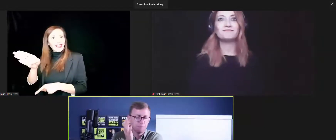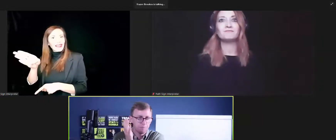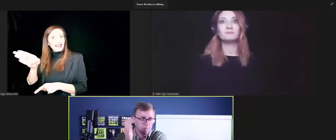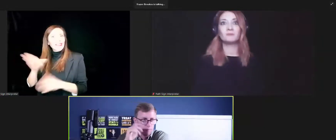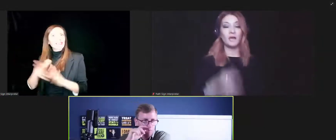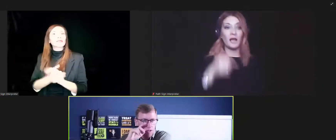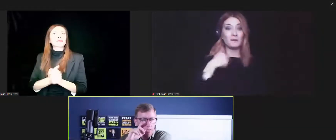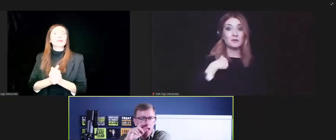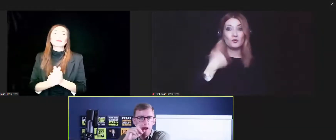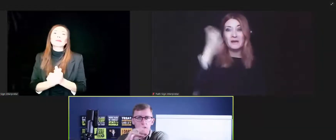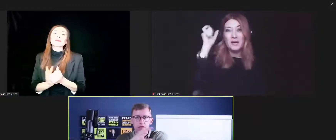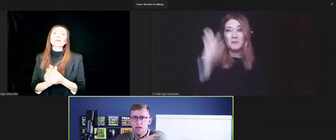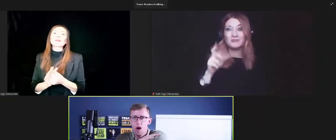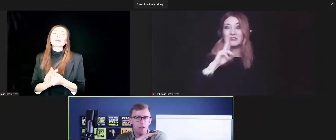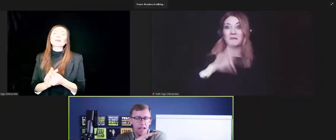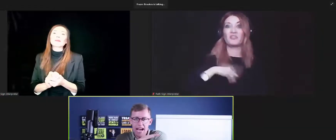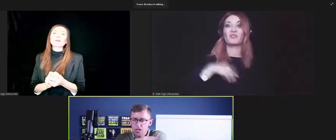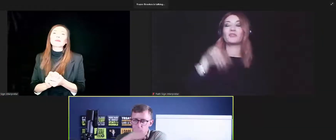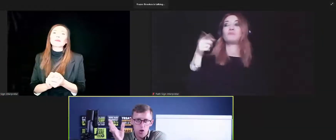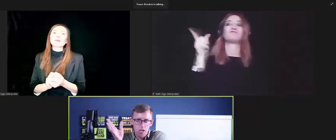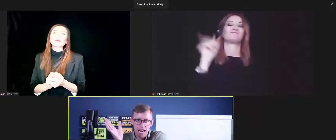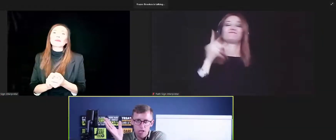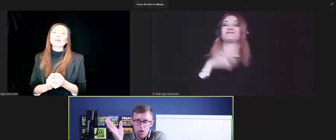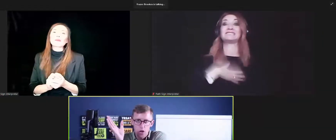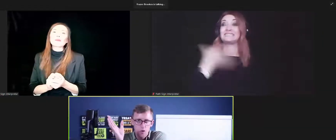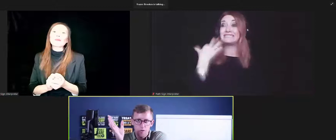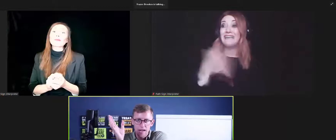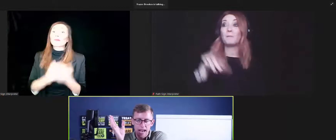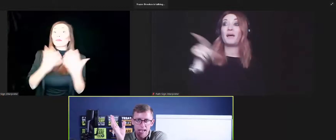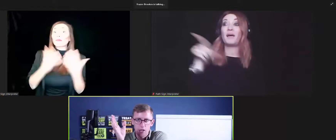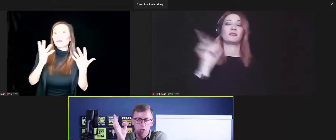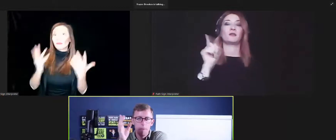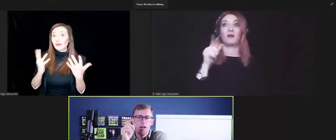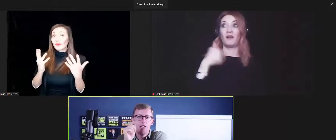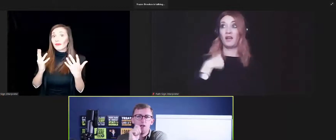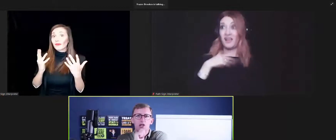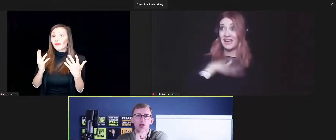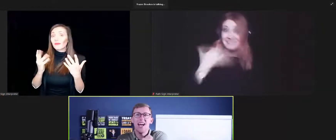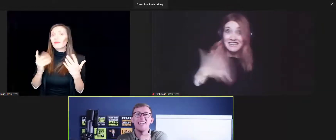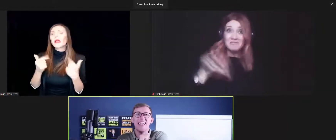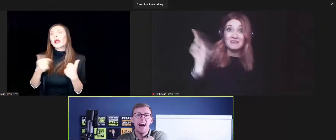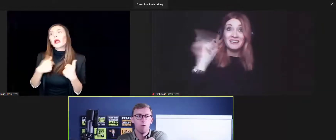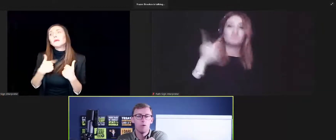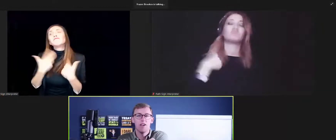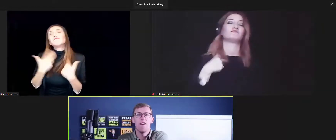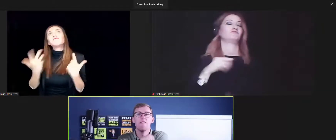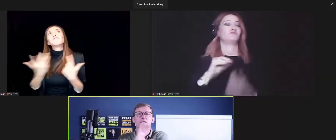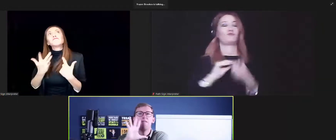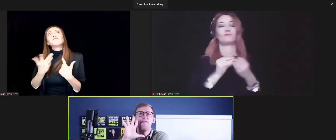now, over the course of the next 2-3 days, to send